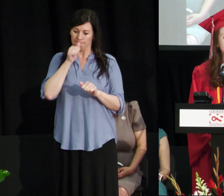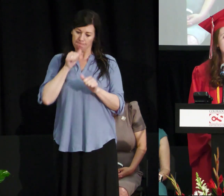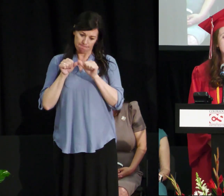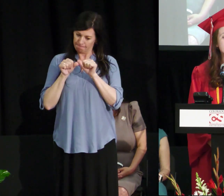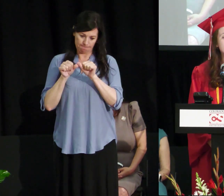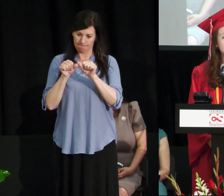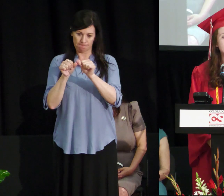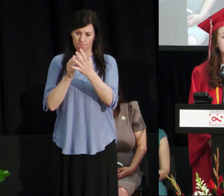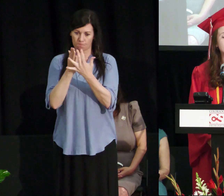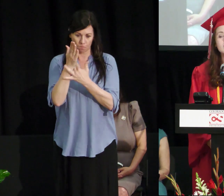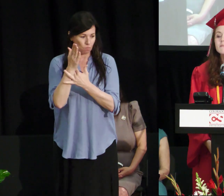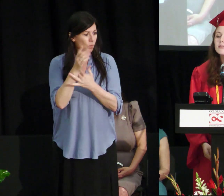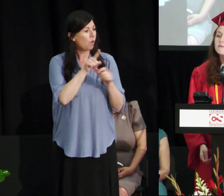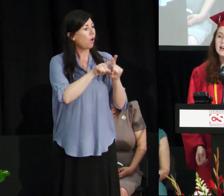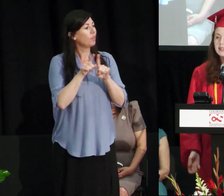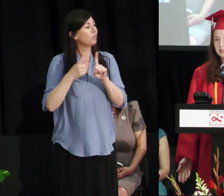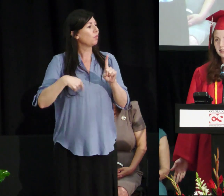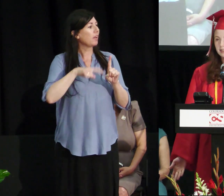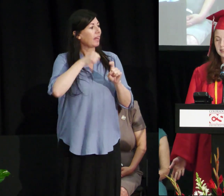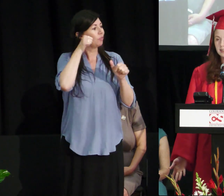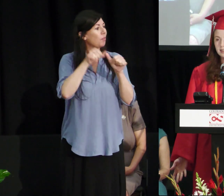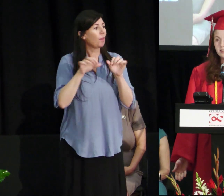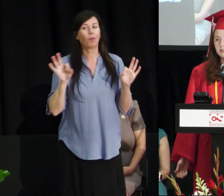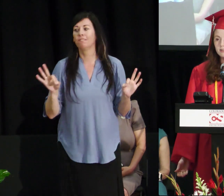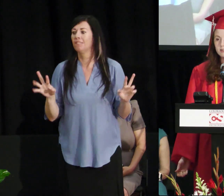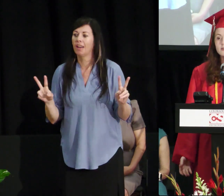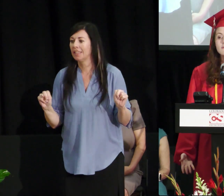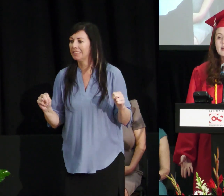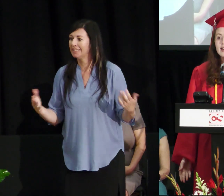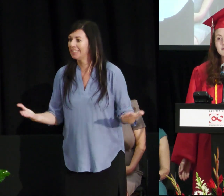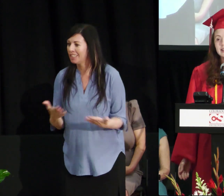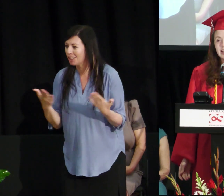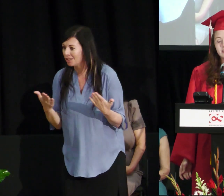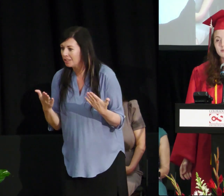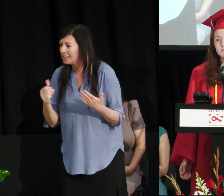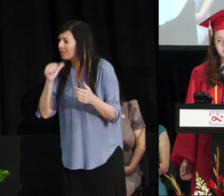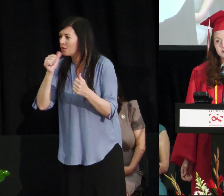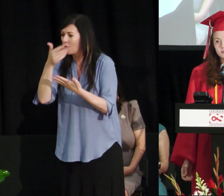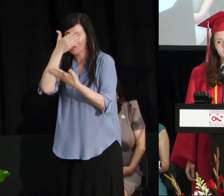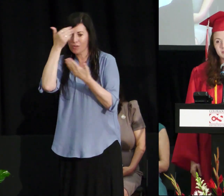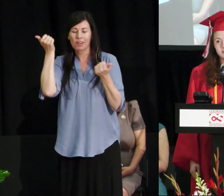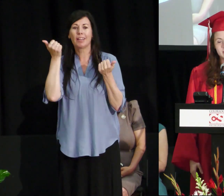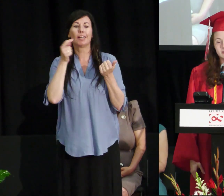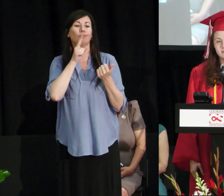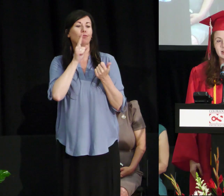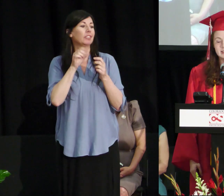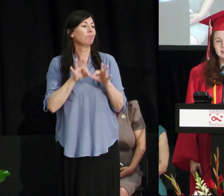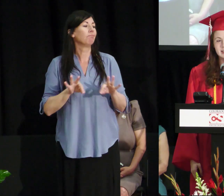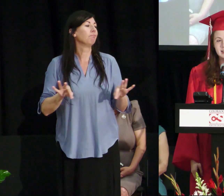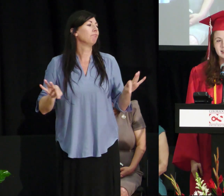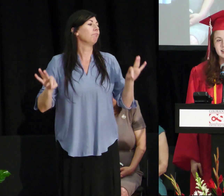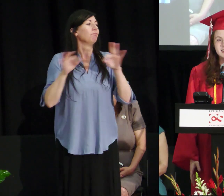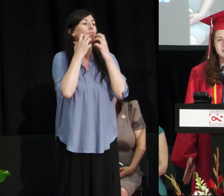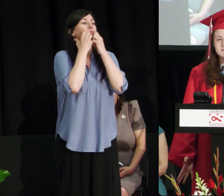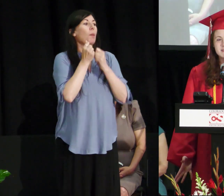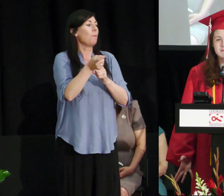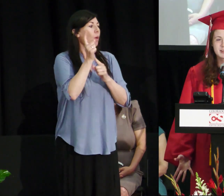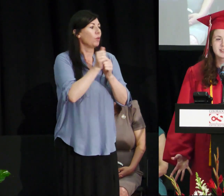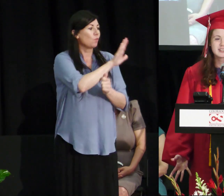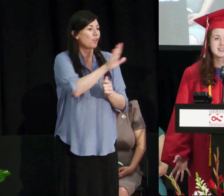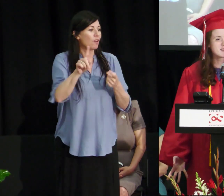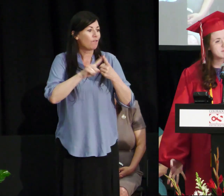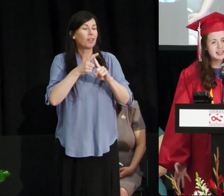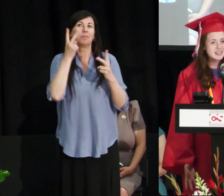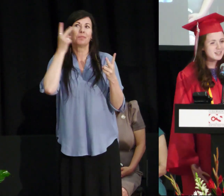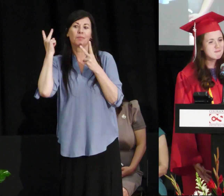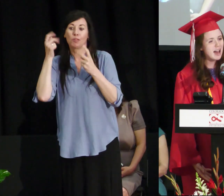we need to remember the fun. Do not forget those precious moments with your friends. Remember